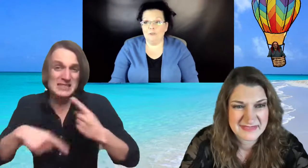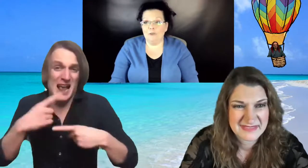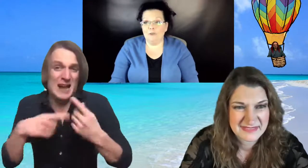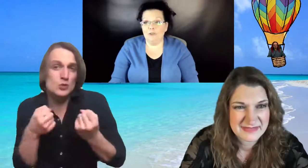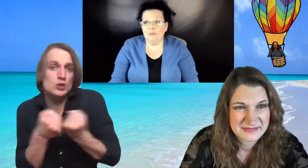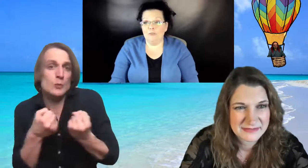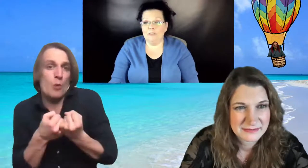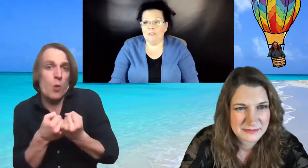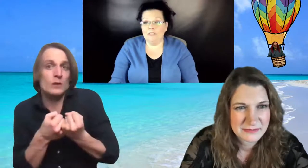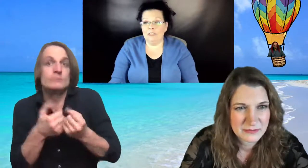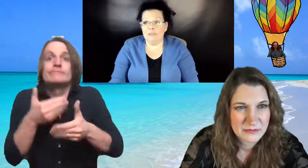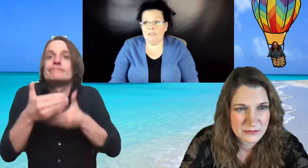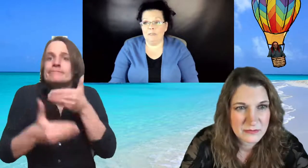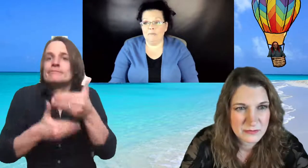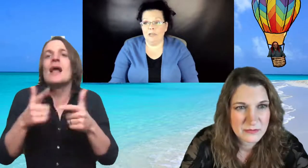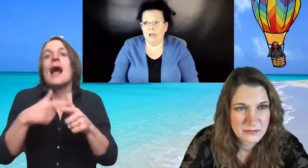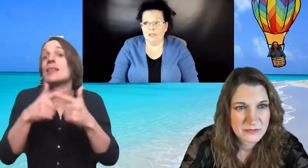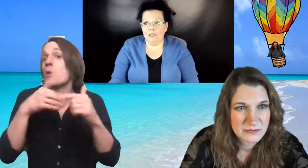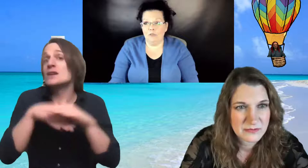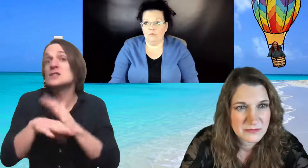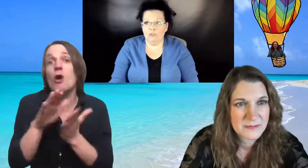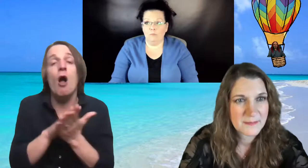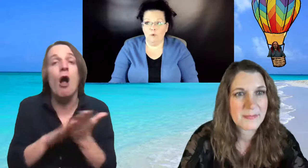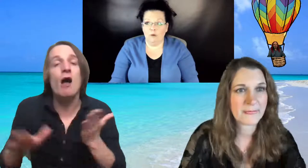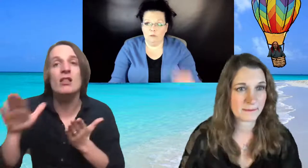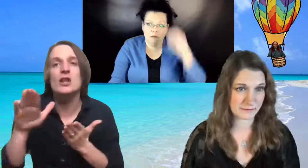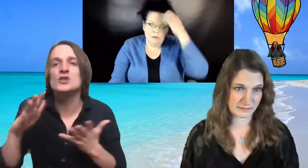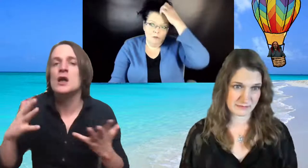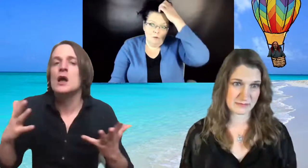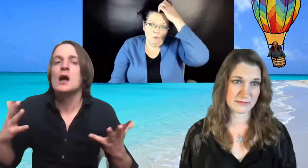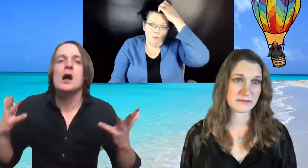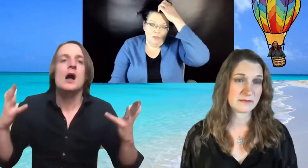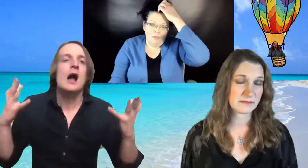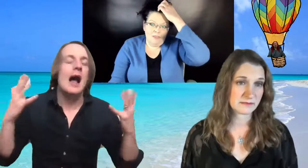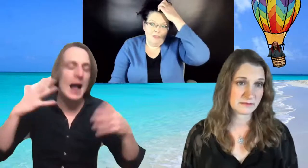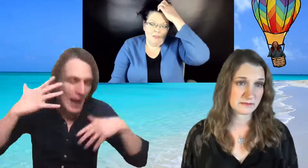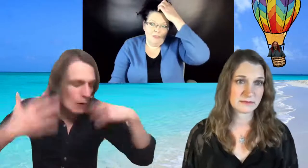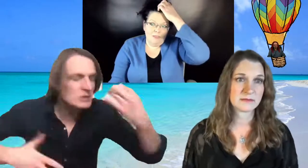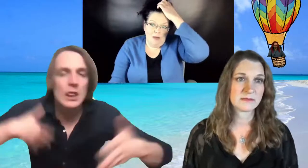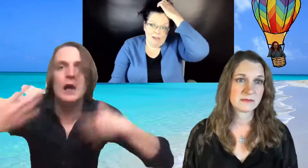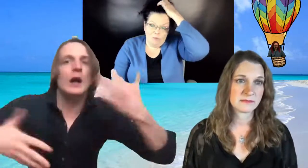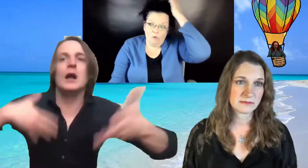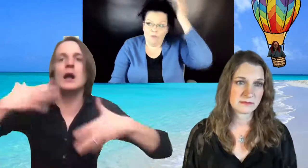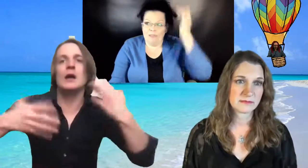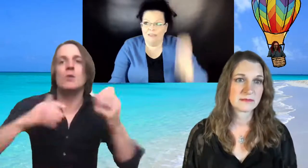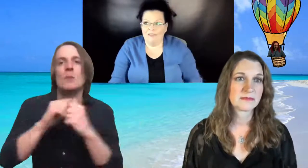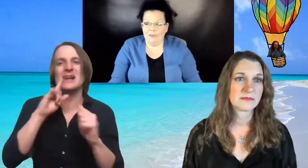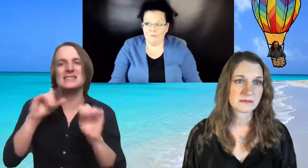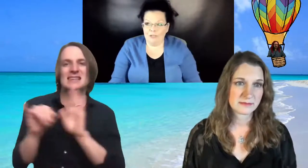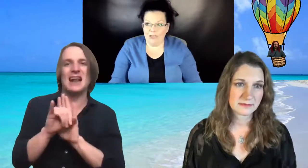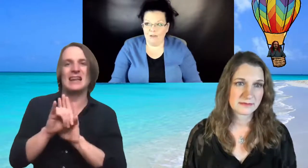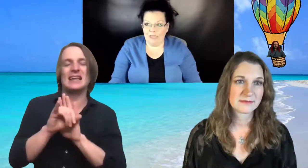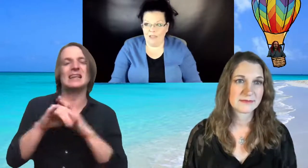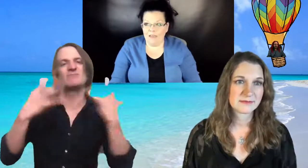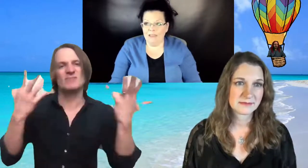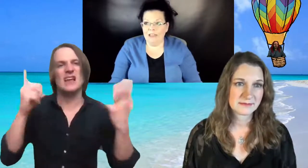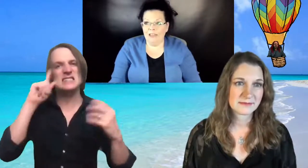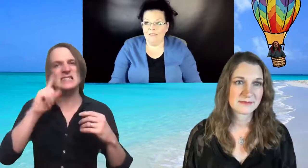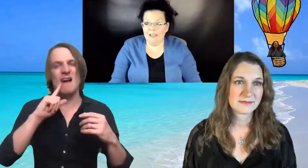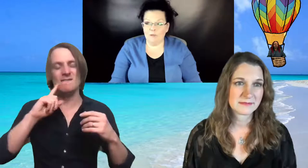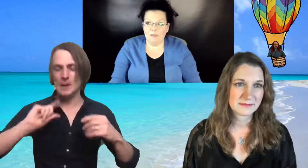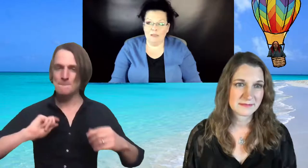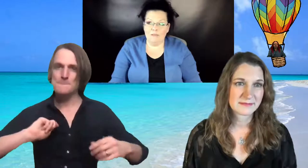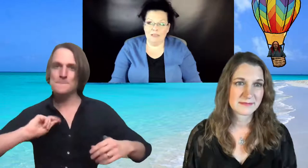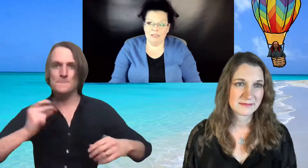the interpreter, can you please teach me some sign that you can support with it so I won't get that freaked out again?